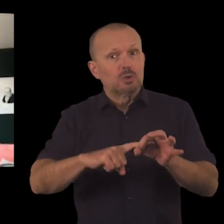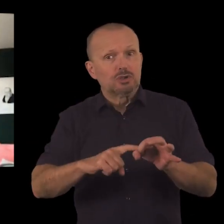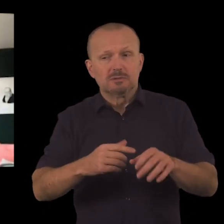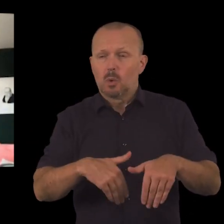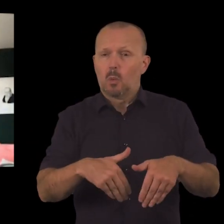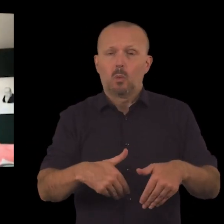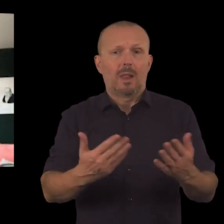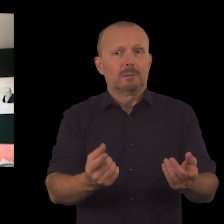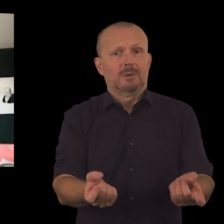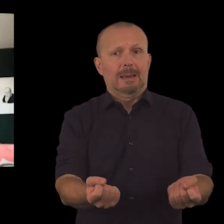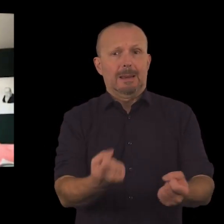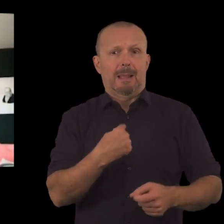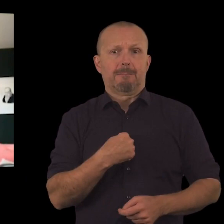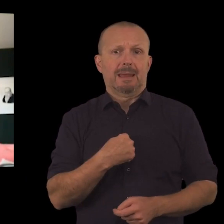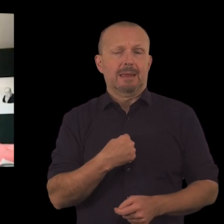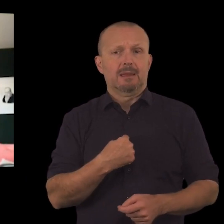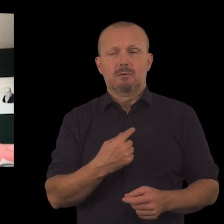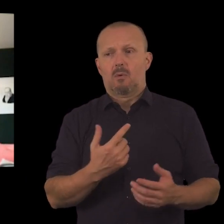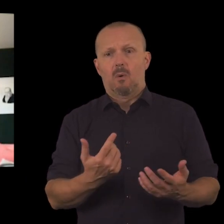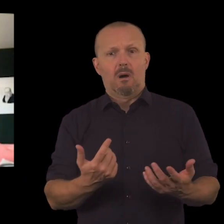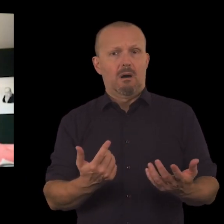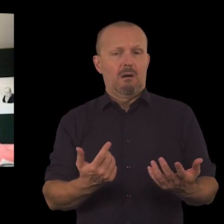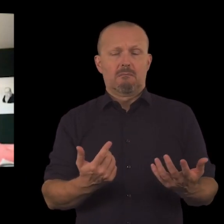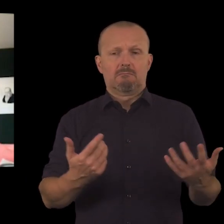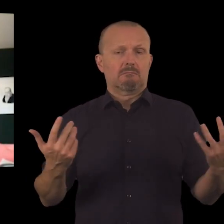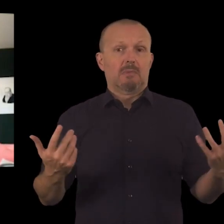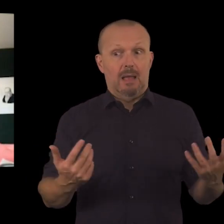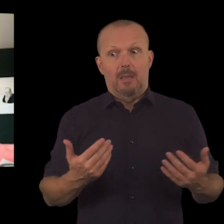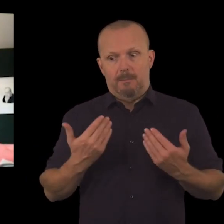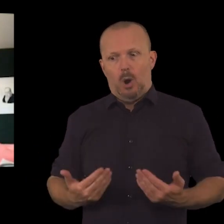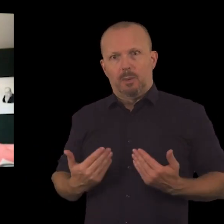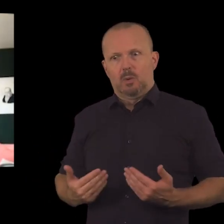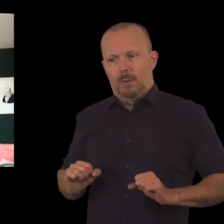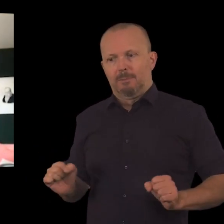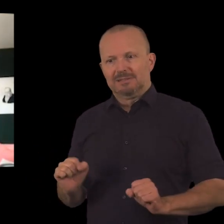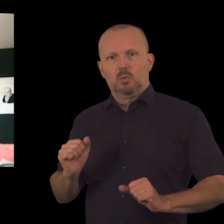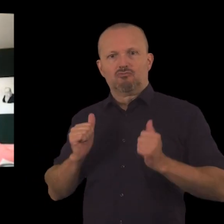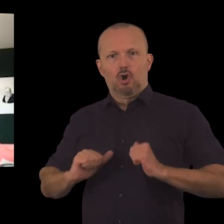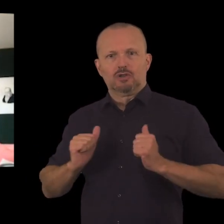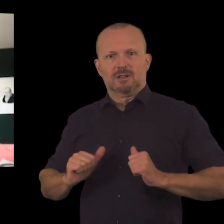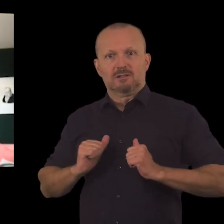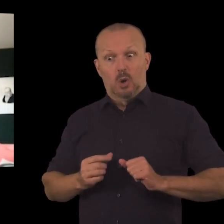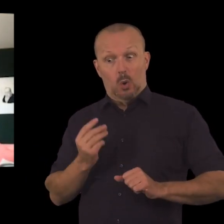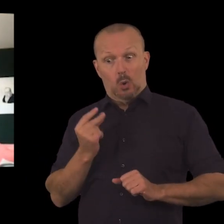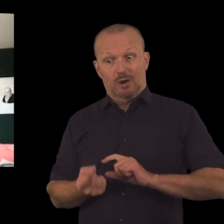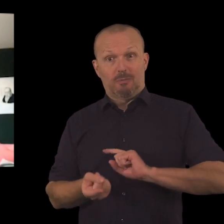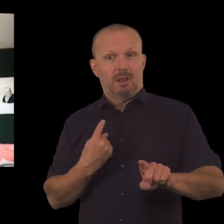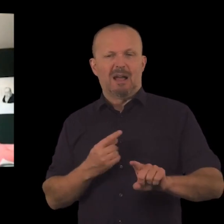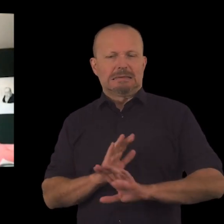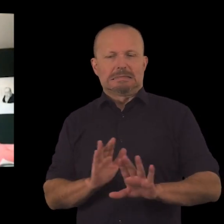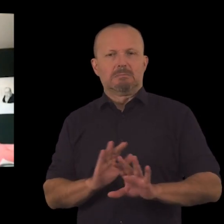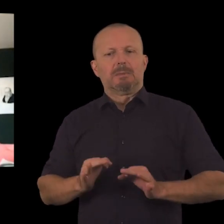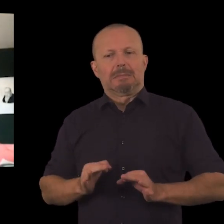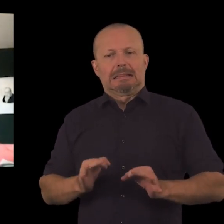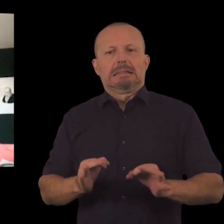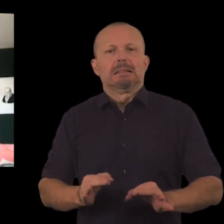or comments or anything like that. I'm always happy to talk to people. I am in the middle of rehearsal, so I might not be able to